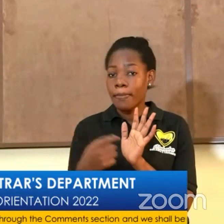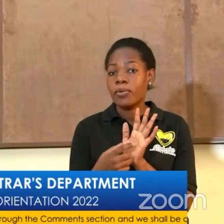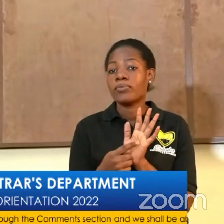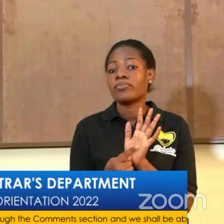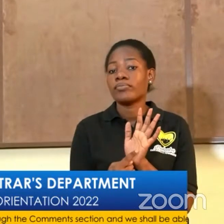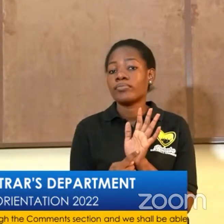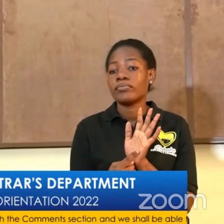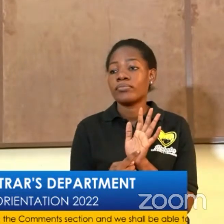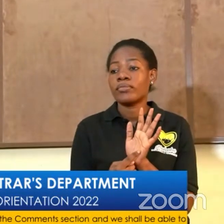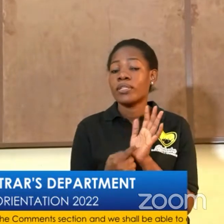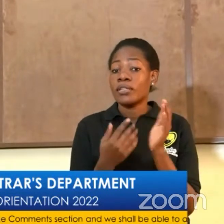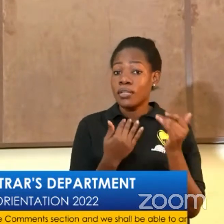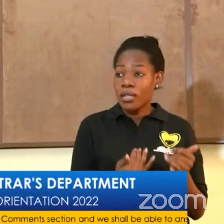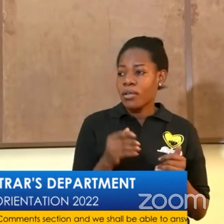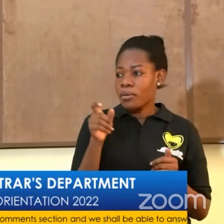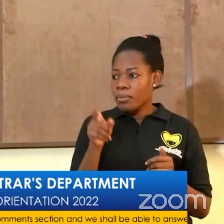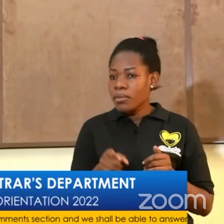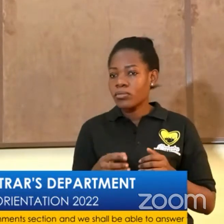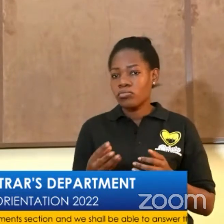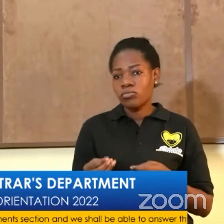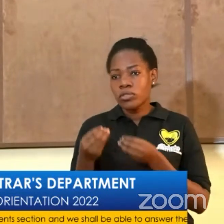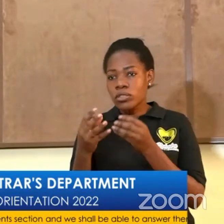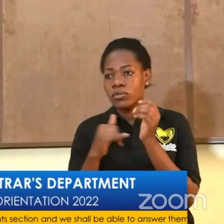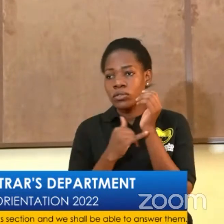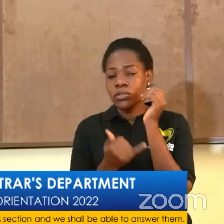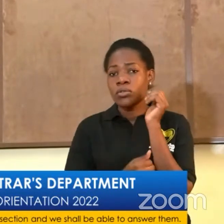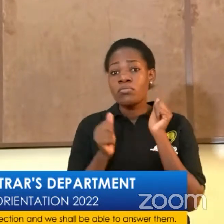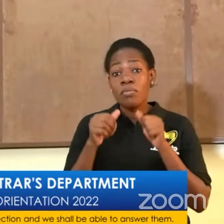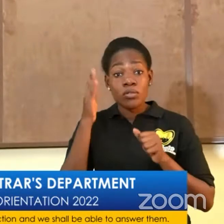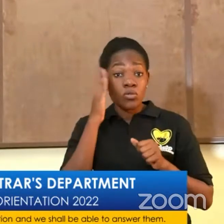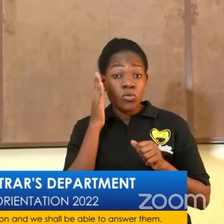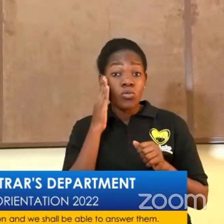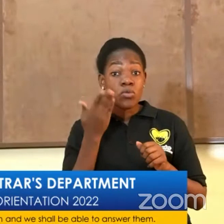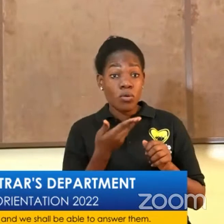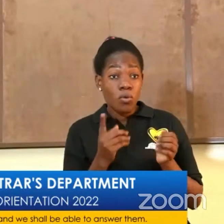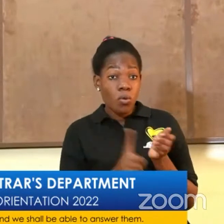So somebody going to employ you should know that you have an A,